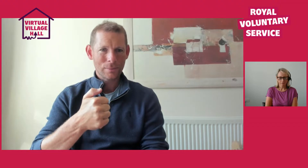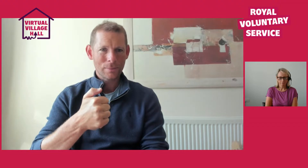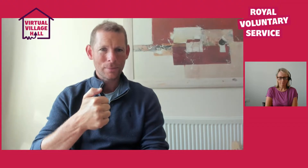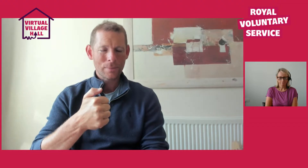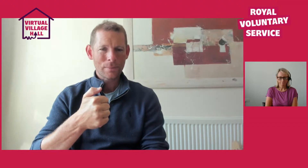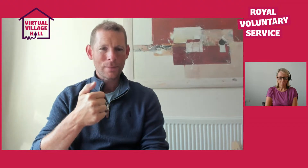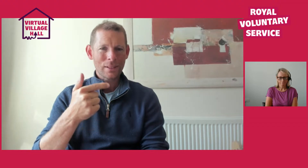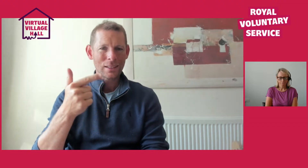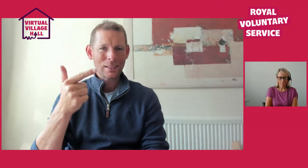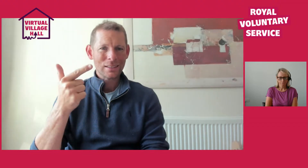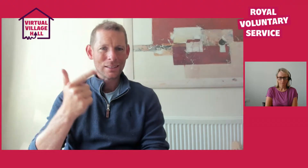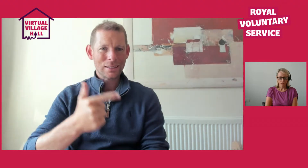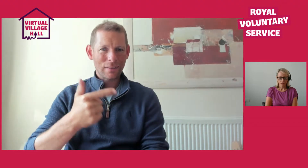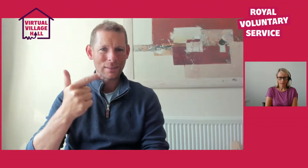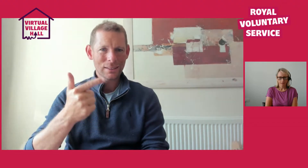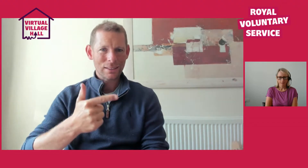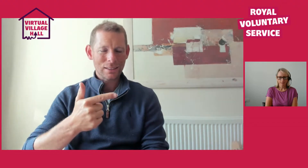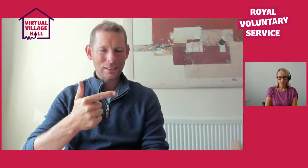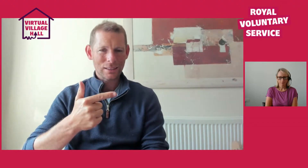16,